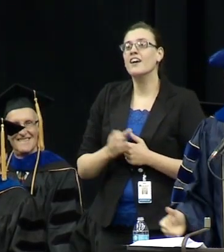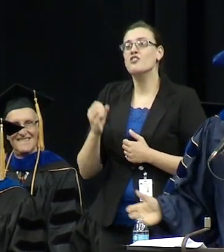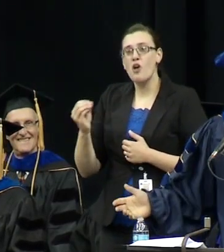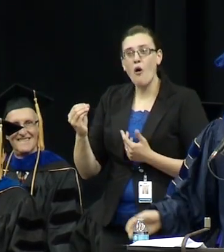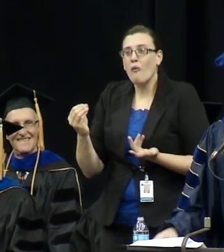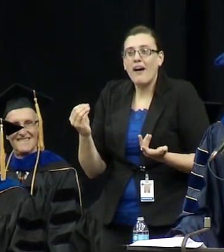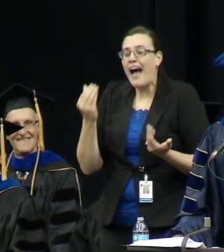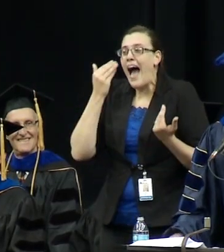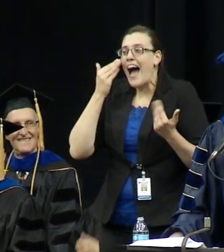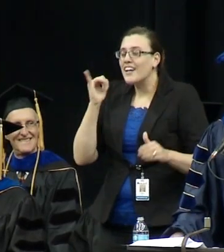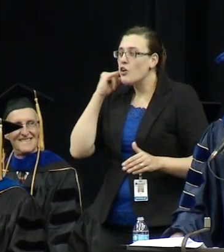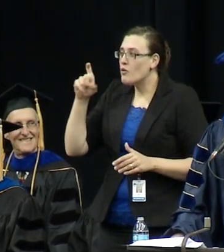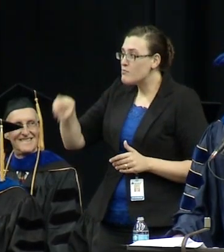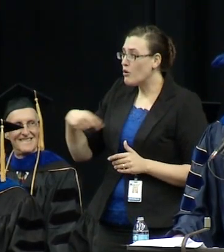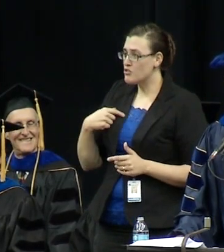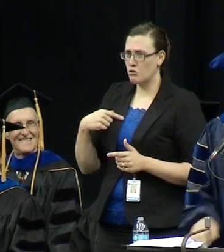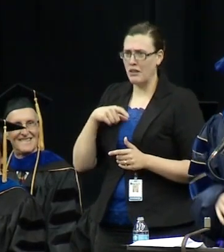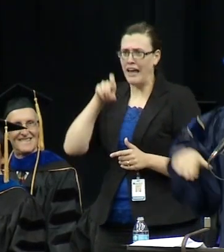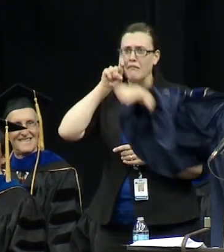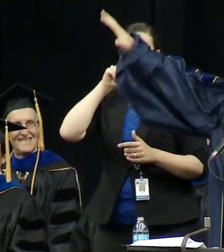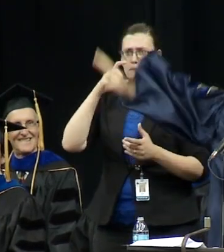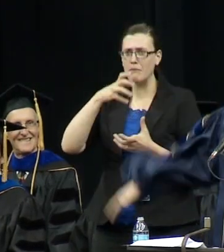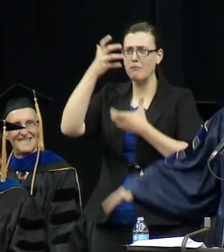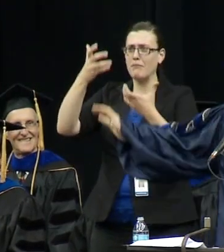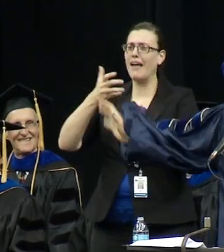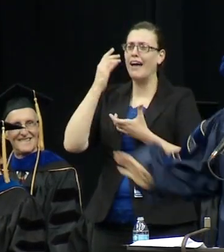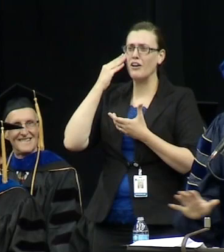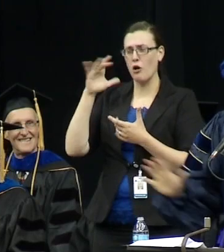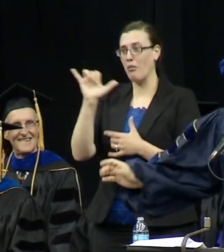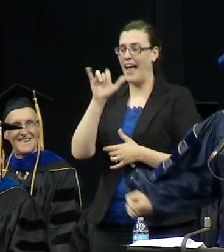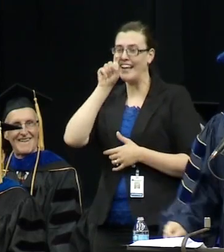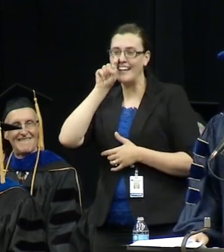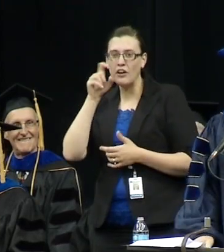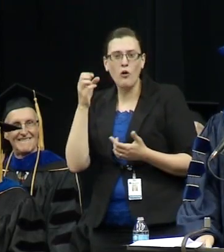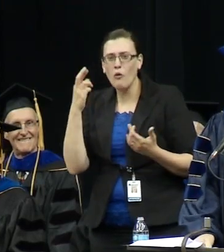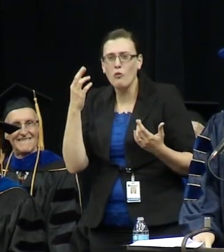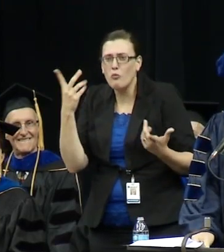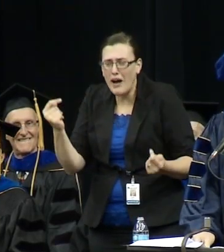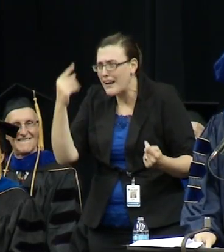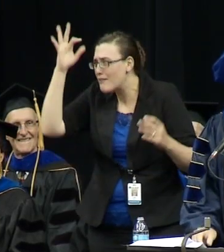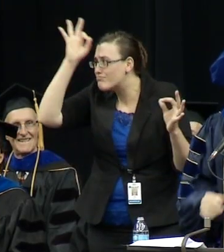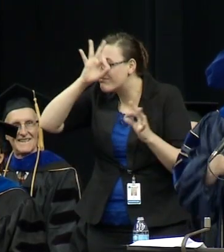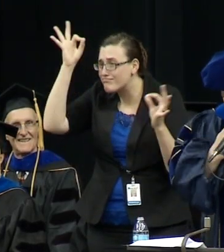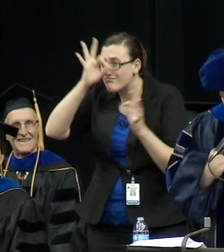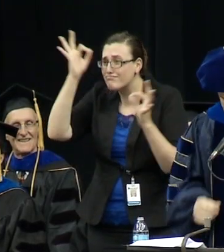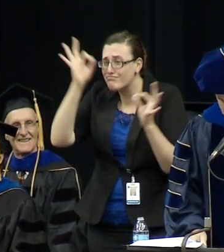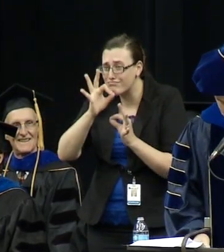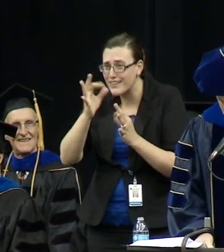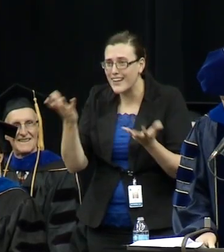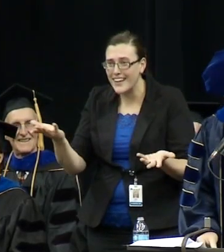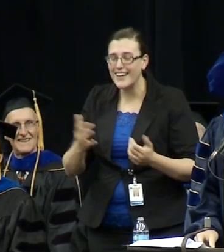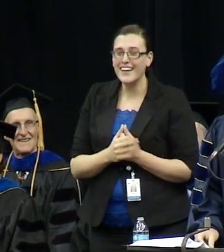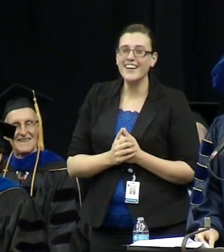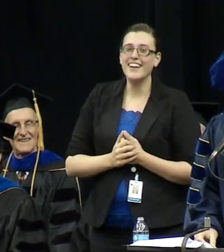I didn't know if I was supposed to screech like an eagle. I had no clue.